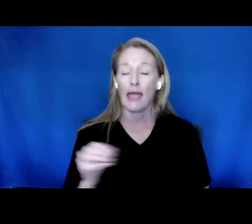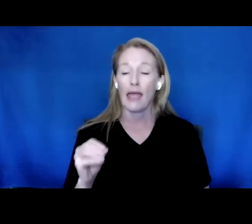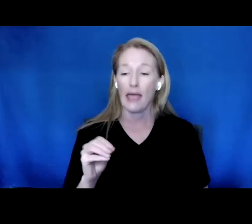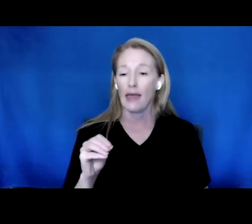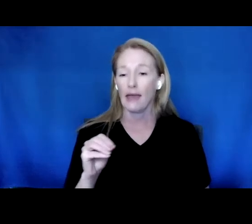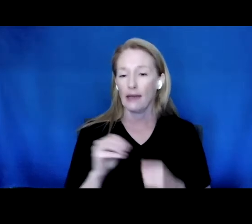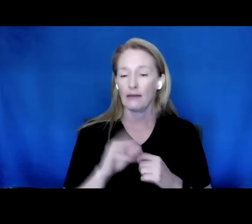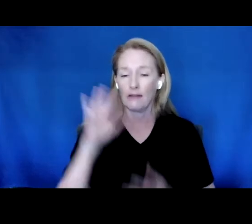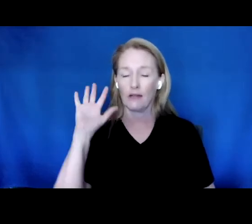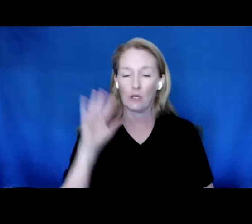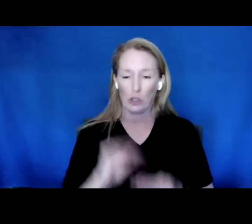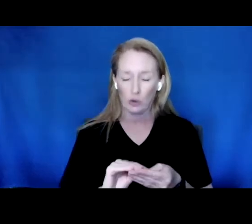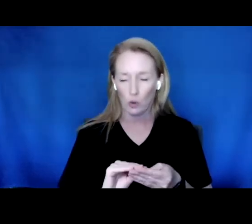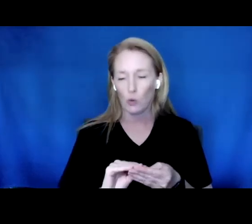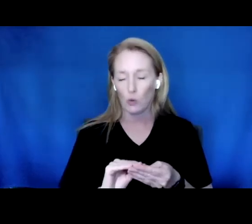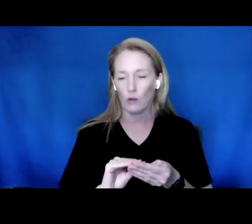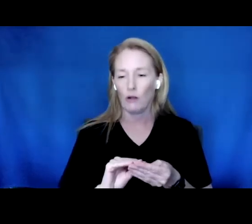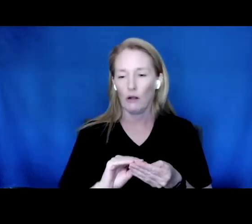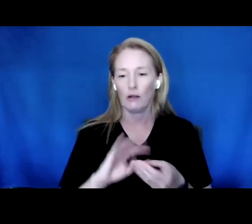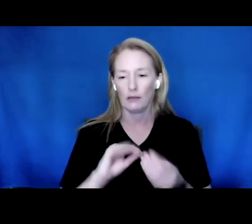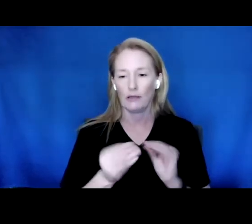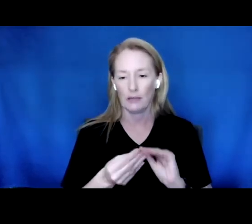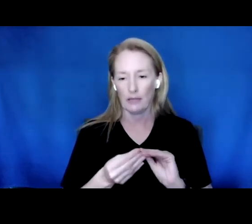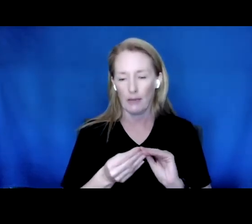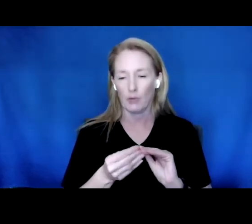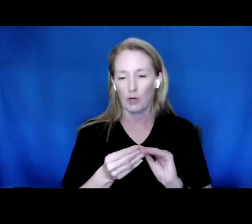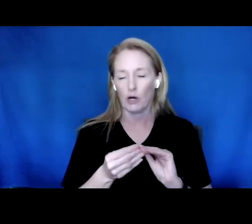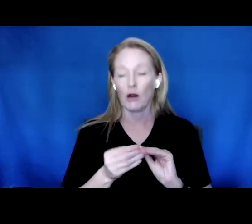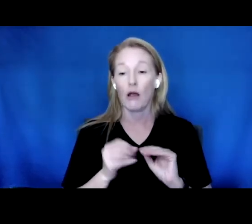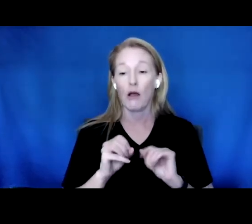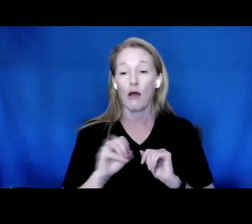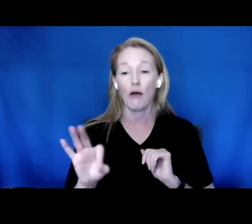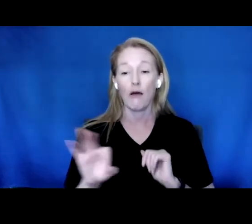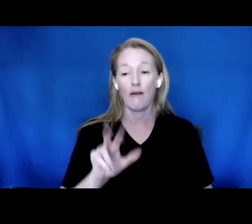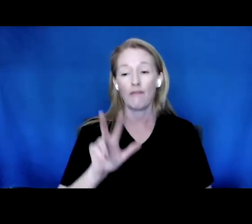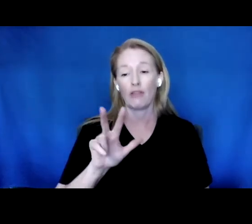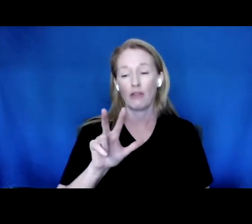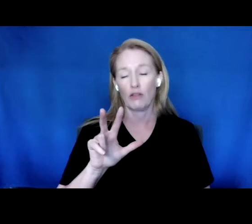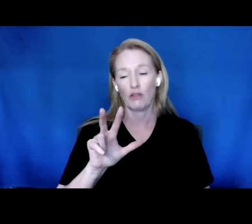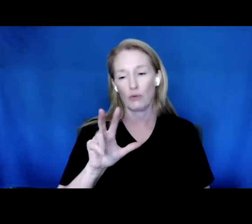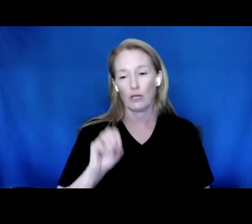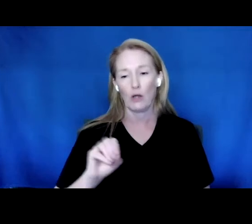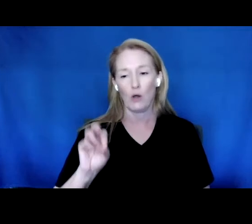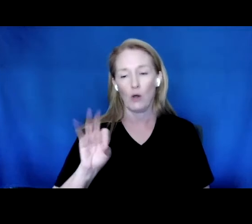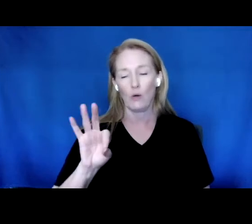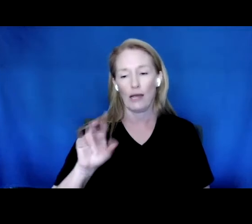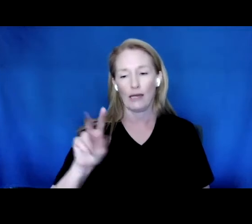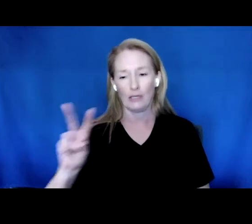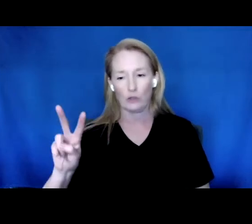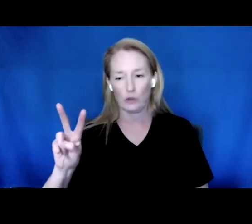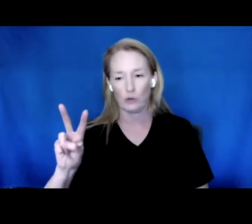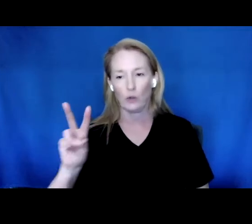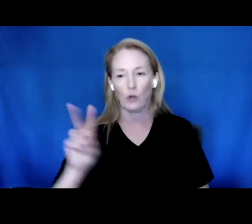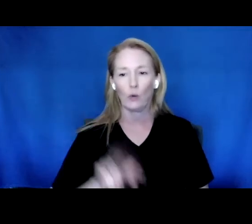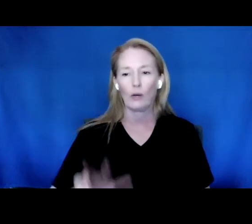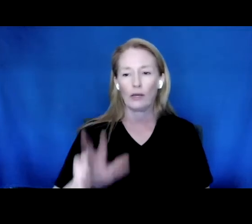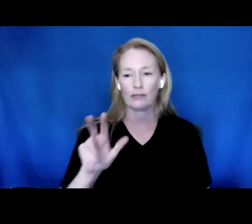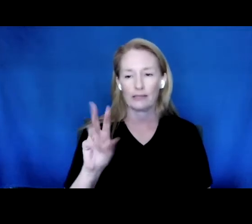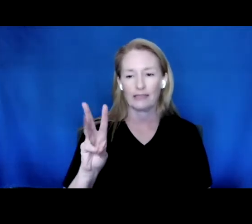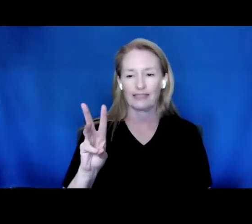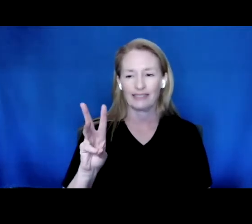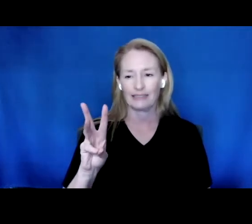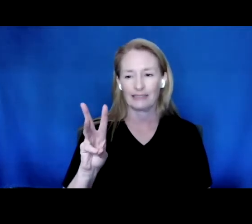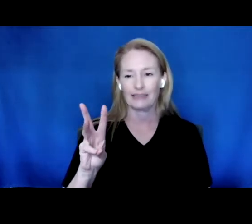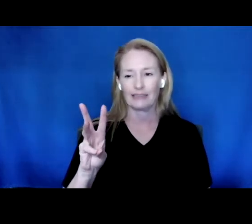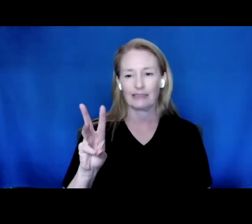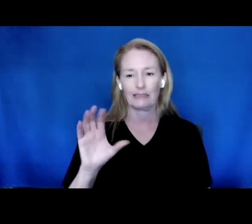infant deaths of the 3,092 was 693. And when we